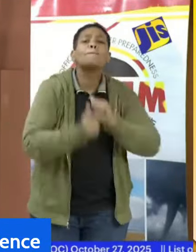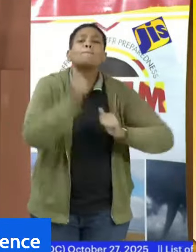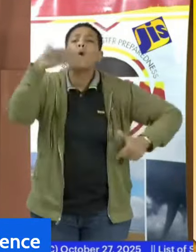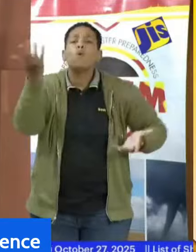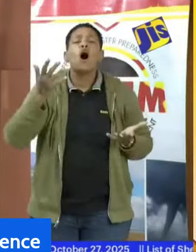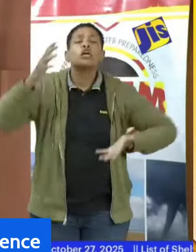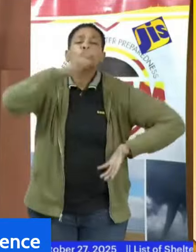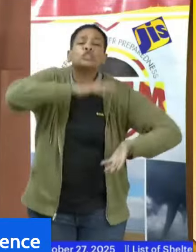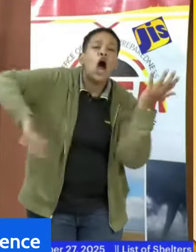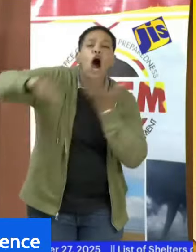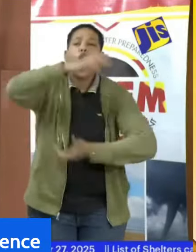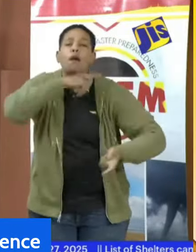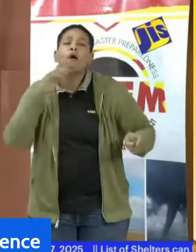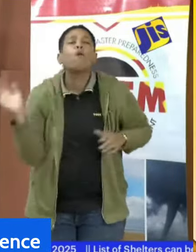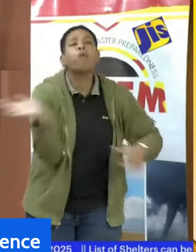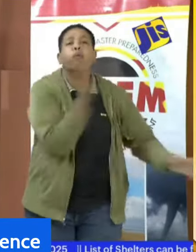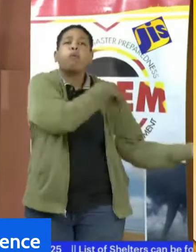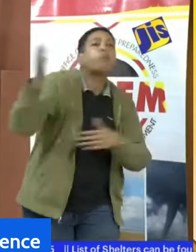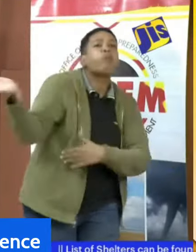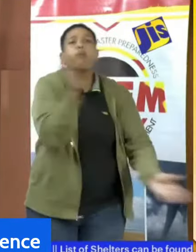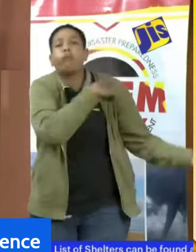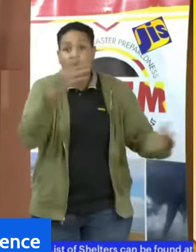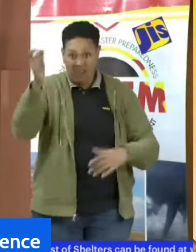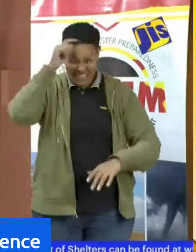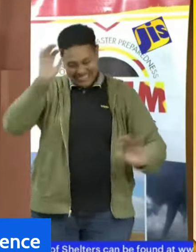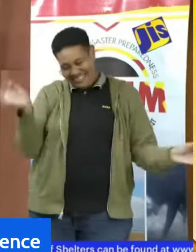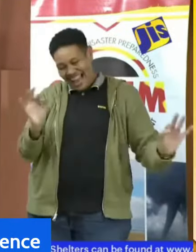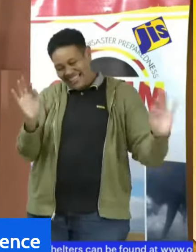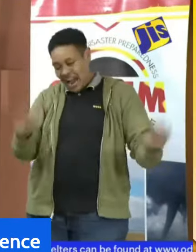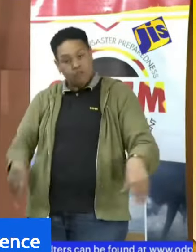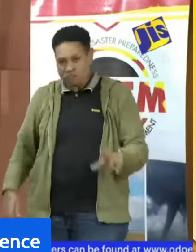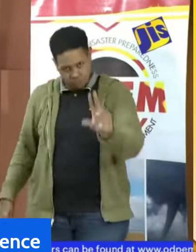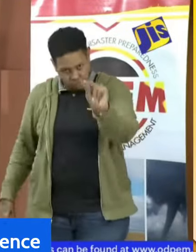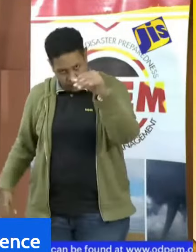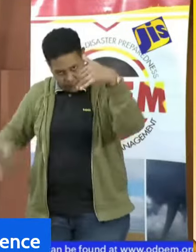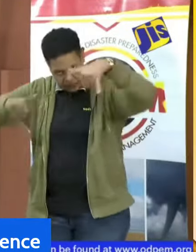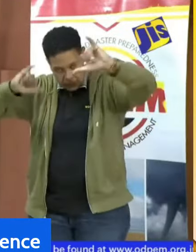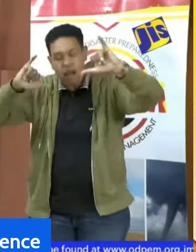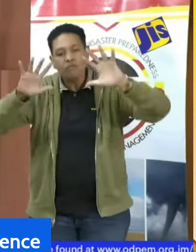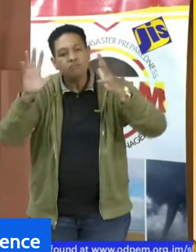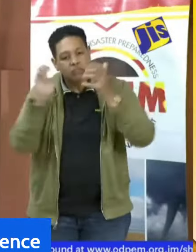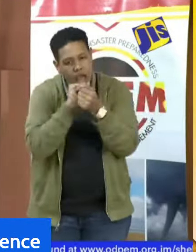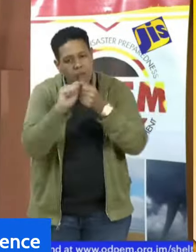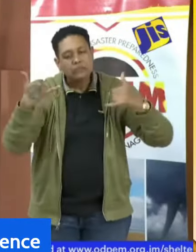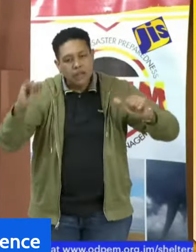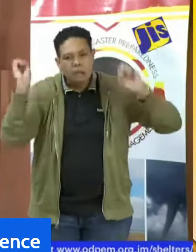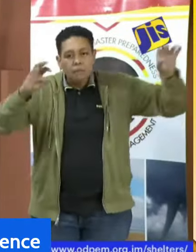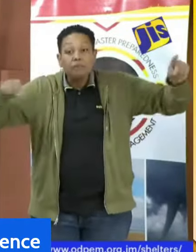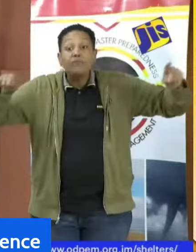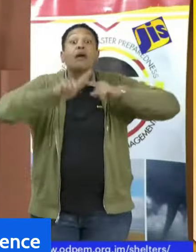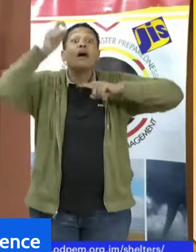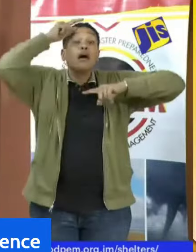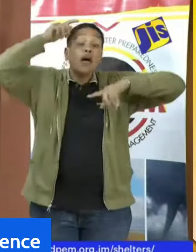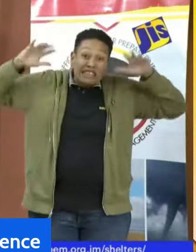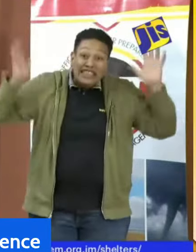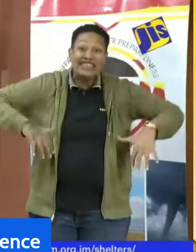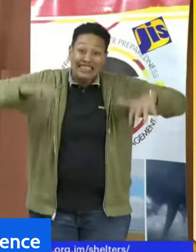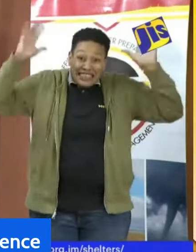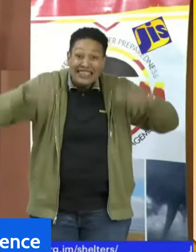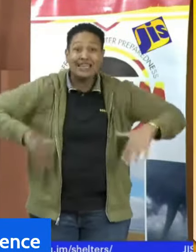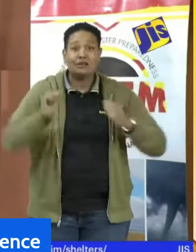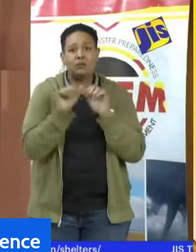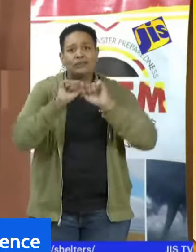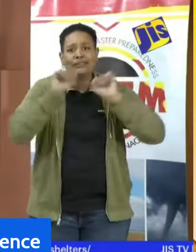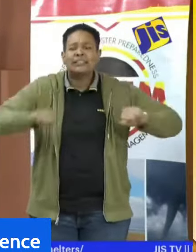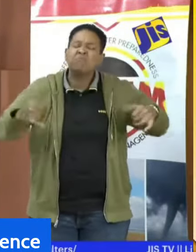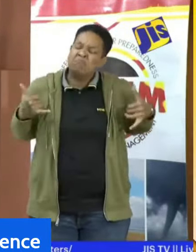tropical storm force winds. Don't take it too lightly. That can also produce quite a bit of damage. And the rainfall that's associated with the system